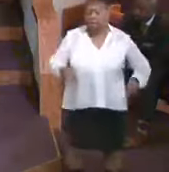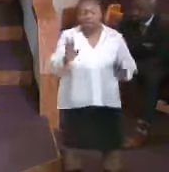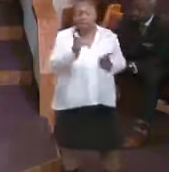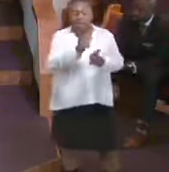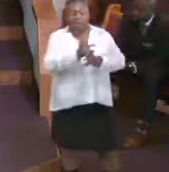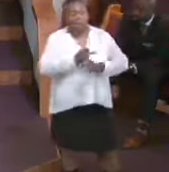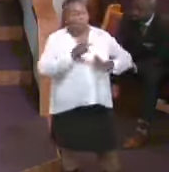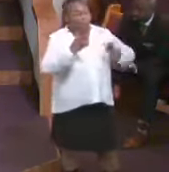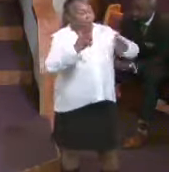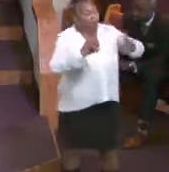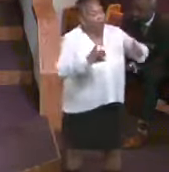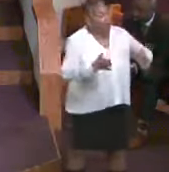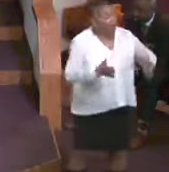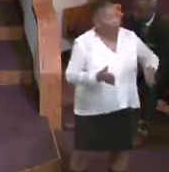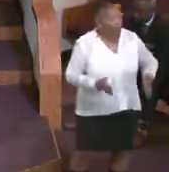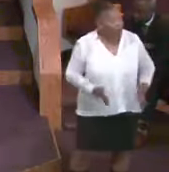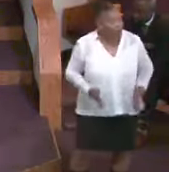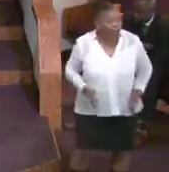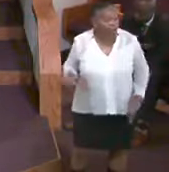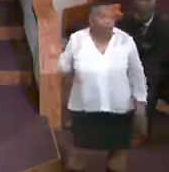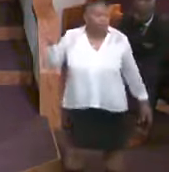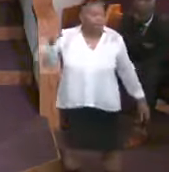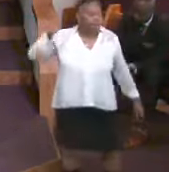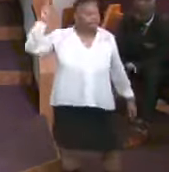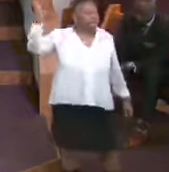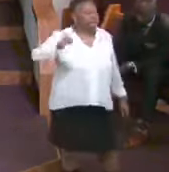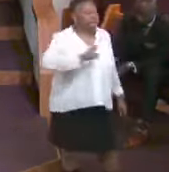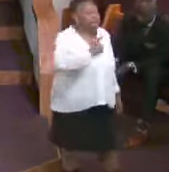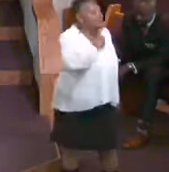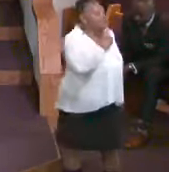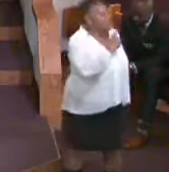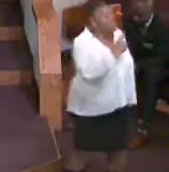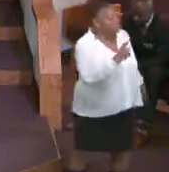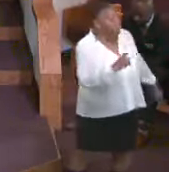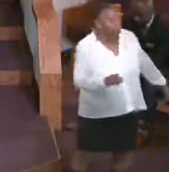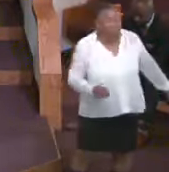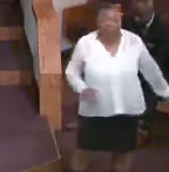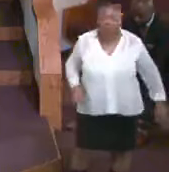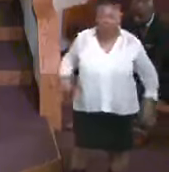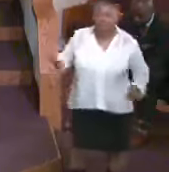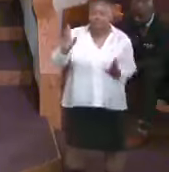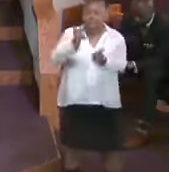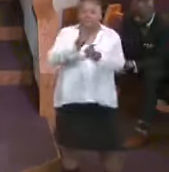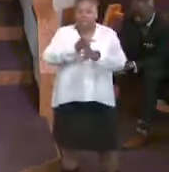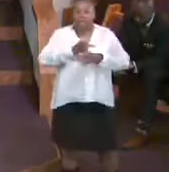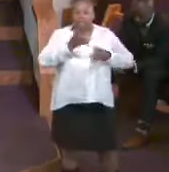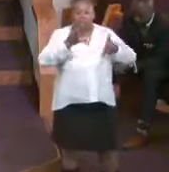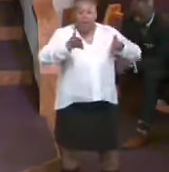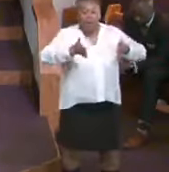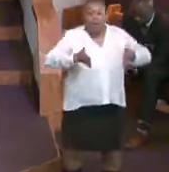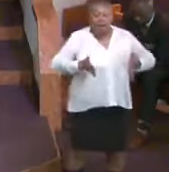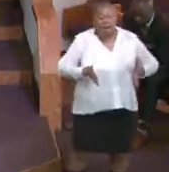Keeper. Keeper. Yes, he is. Yes, he is. Keeper.